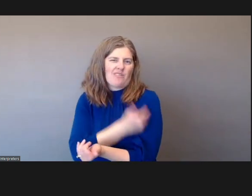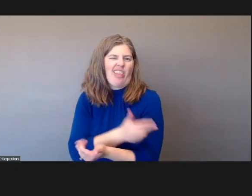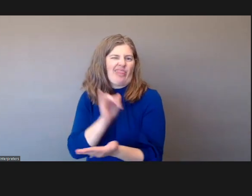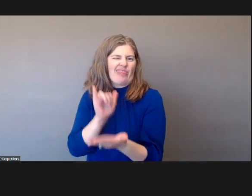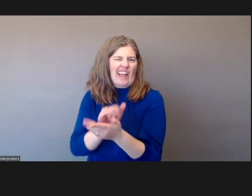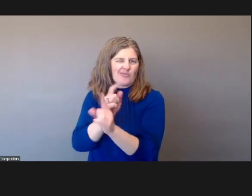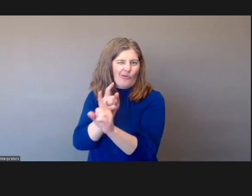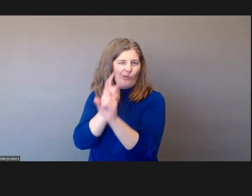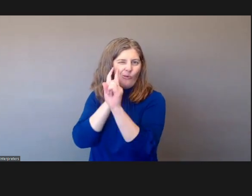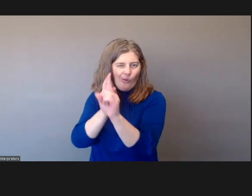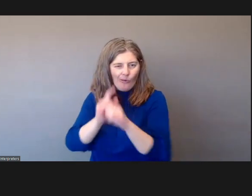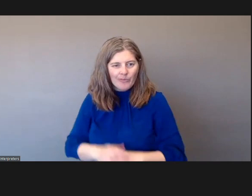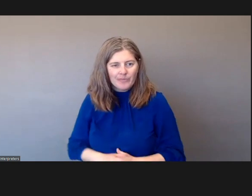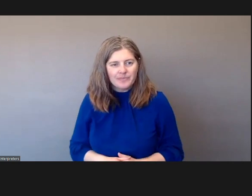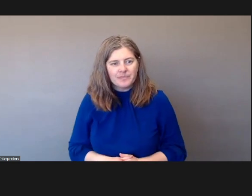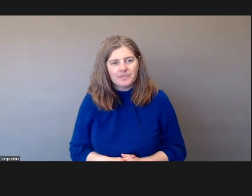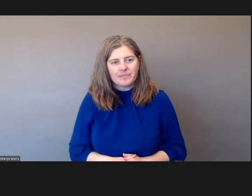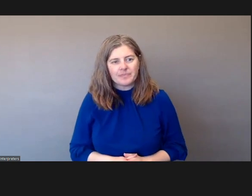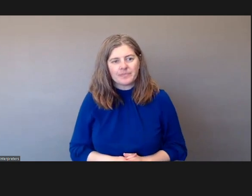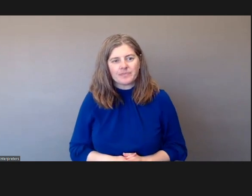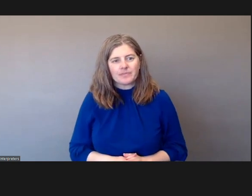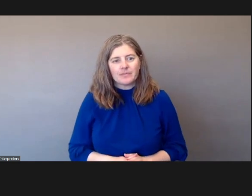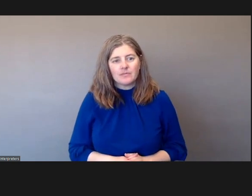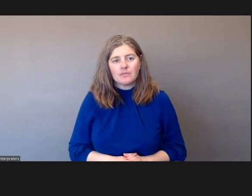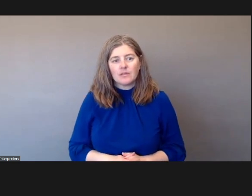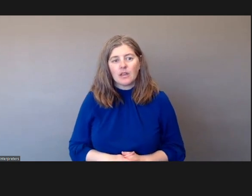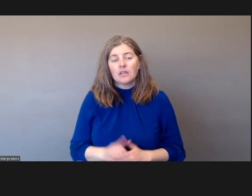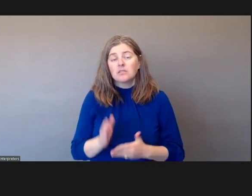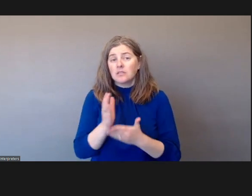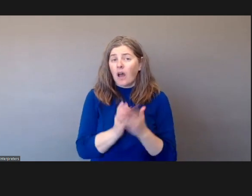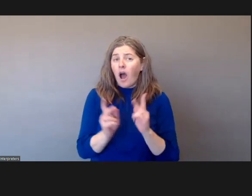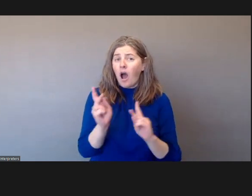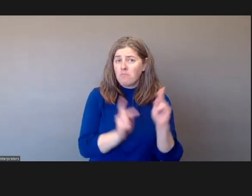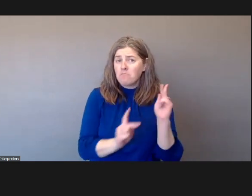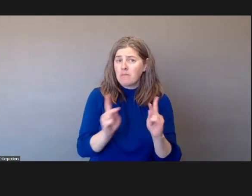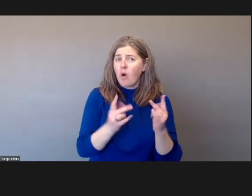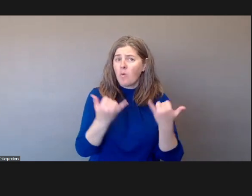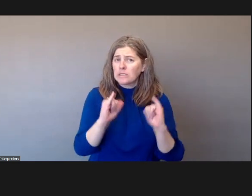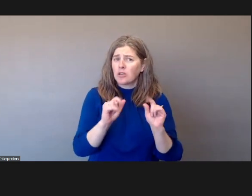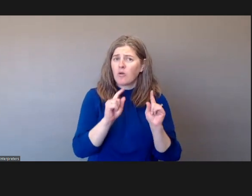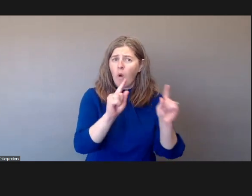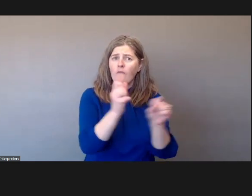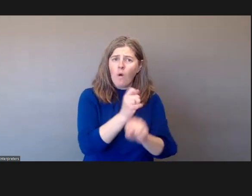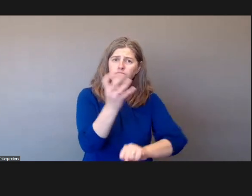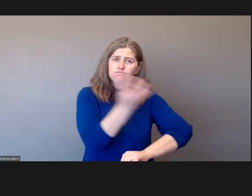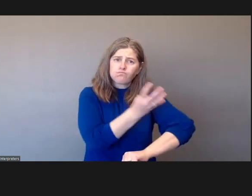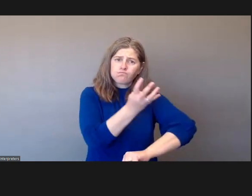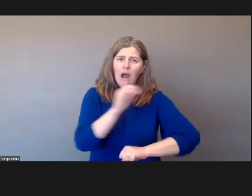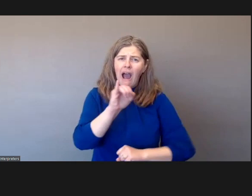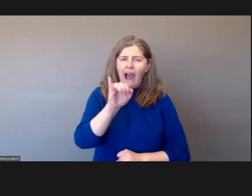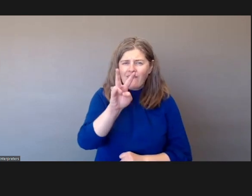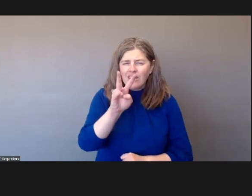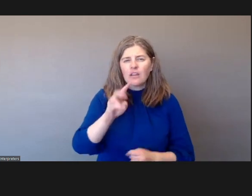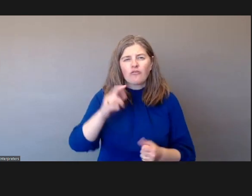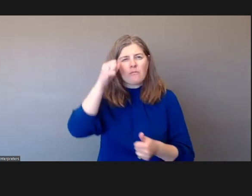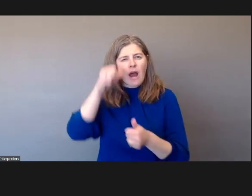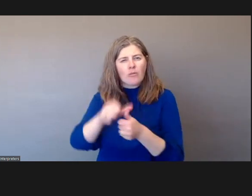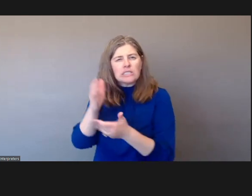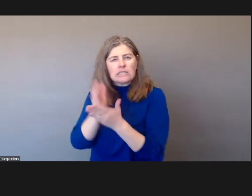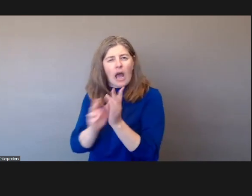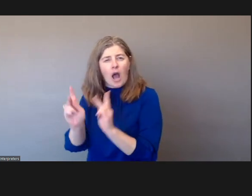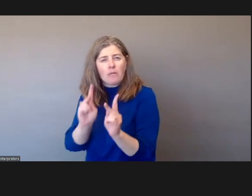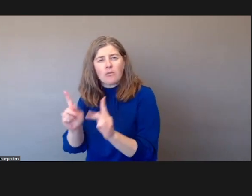people to avoid hospitalization. And some people will still get IV monoclonal antibodies. Remember, we have immunosuppressed people who can get a